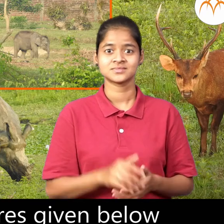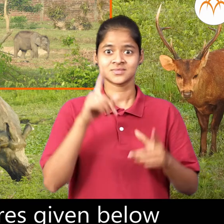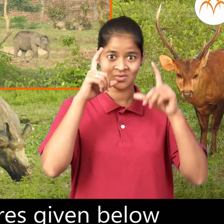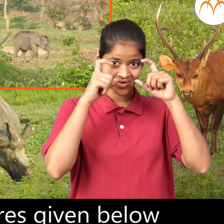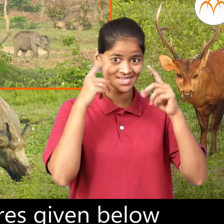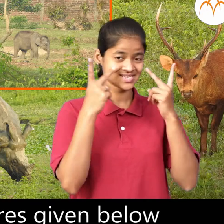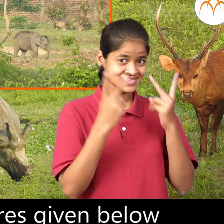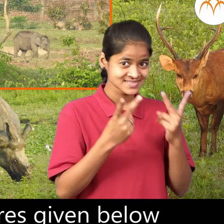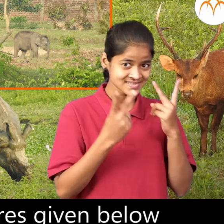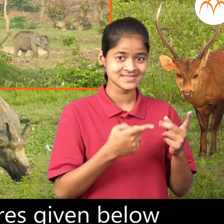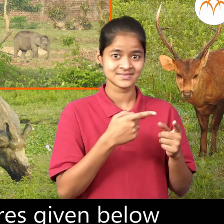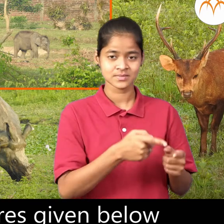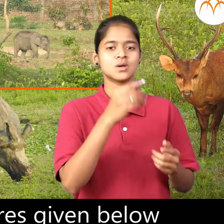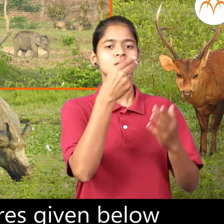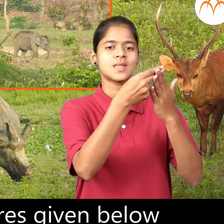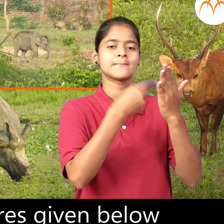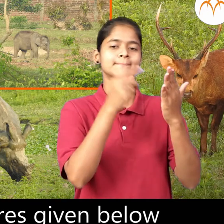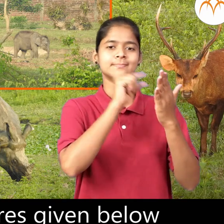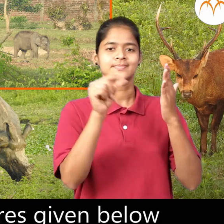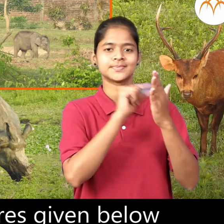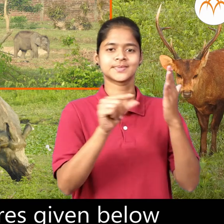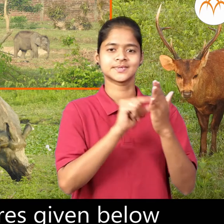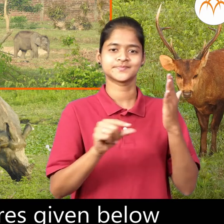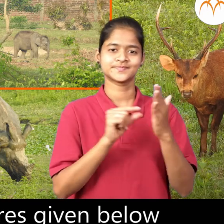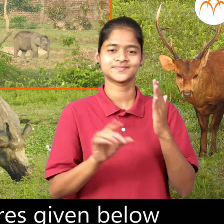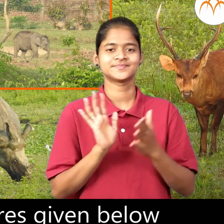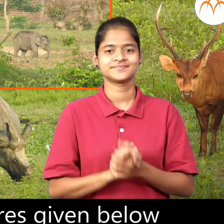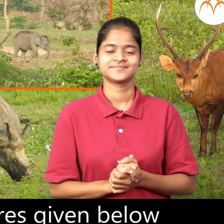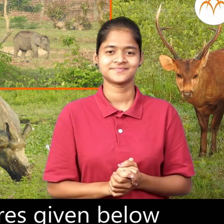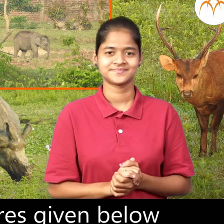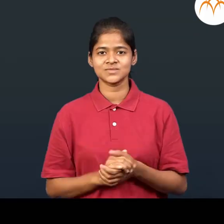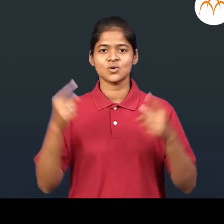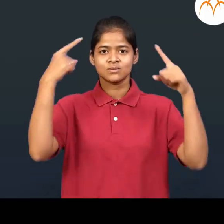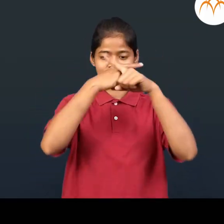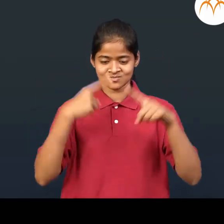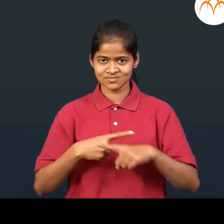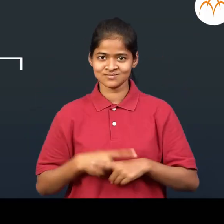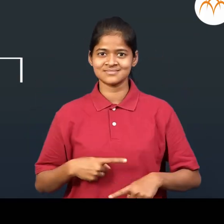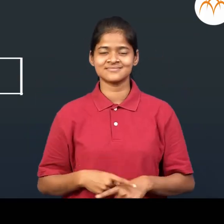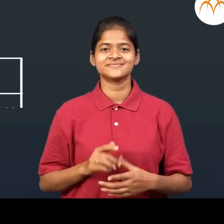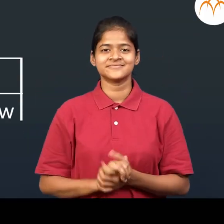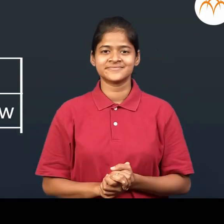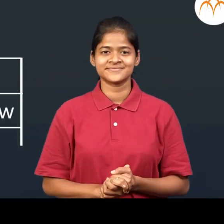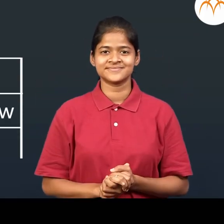Observe the pictures given below and write their names. Make pairs. Cow,